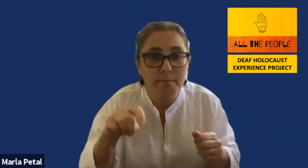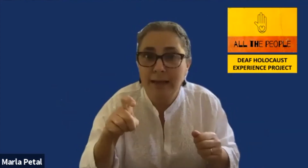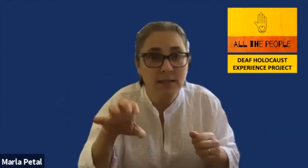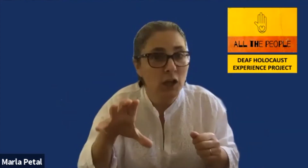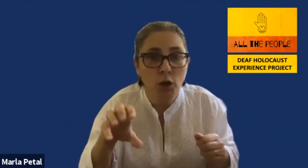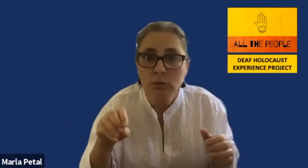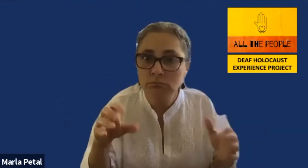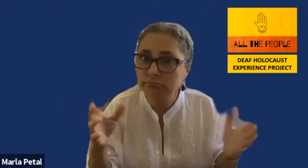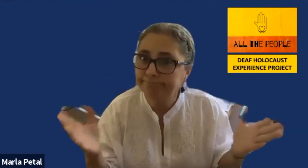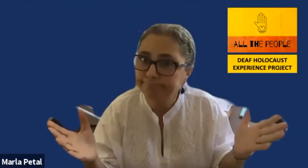Mexico,